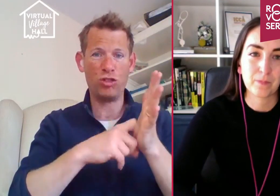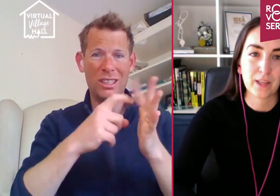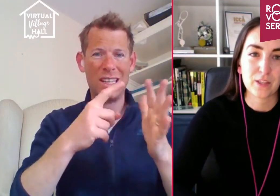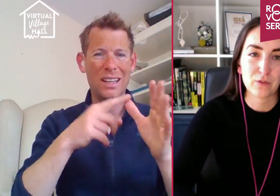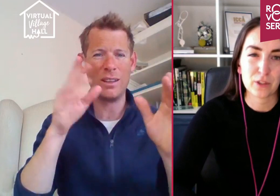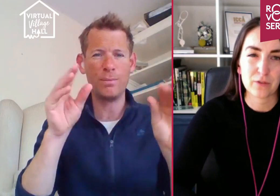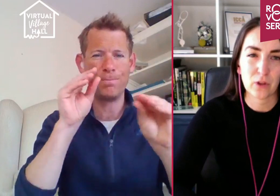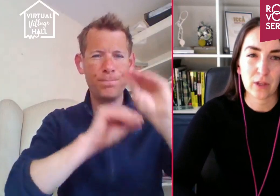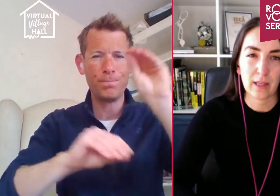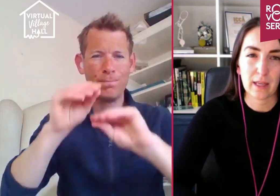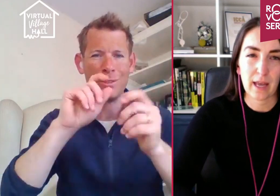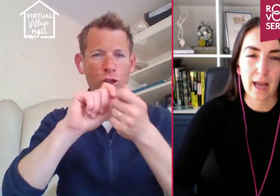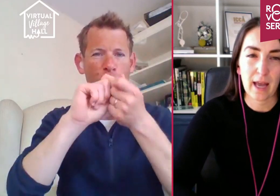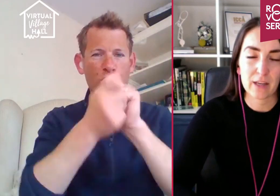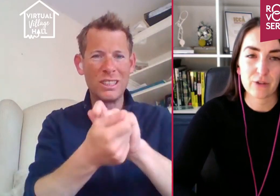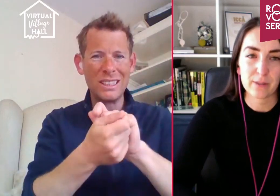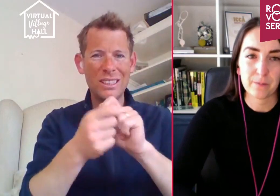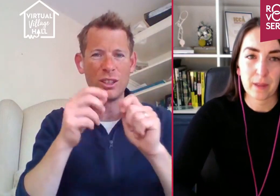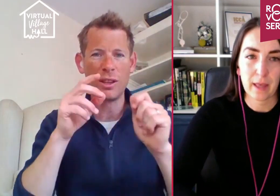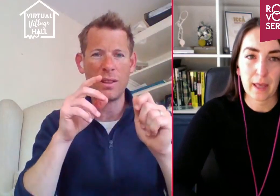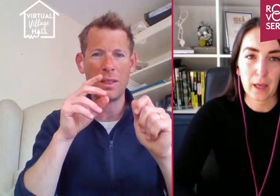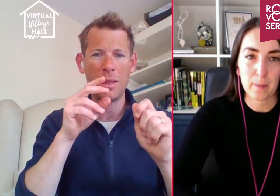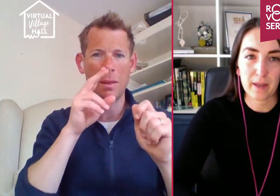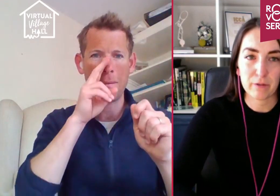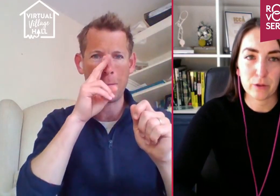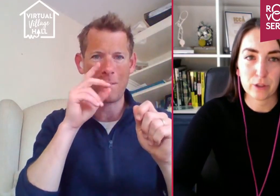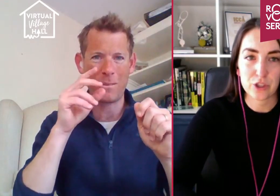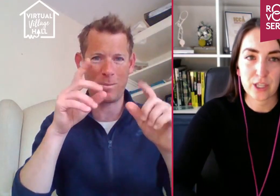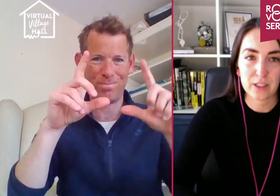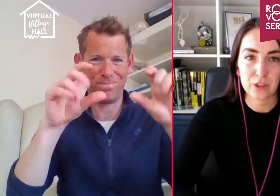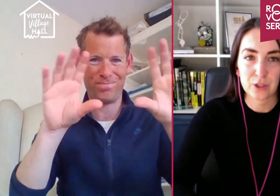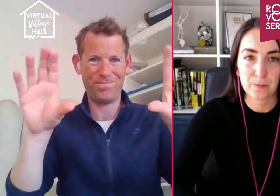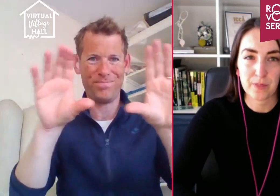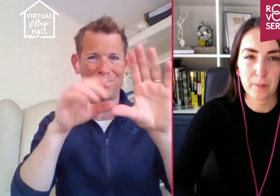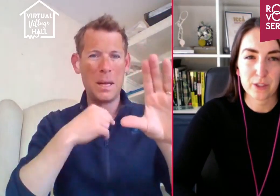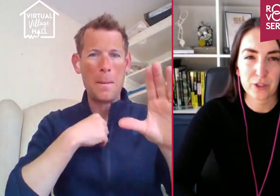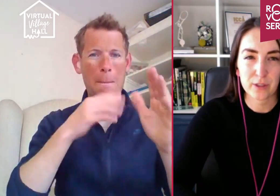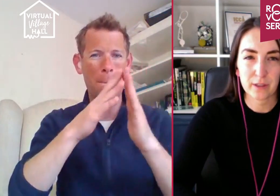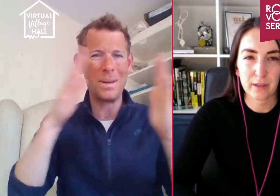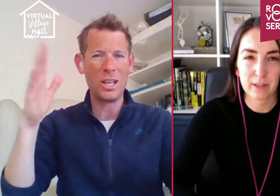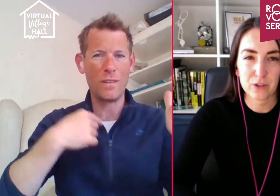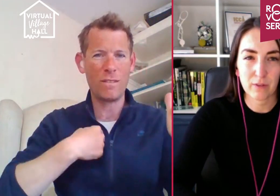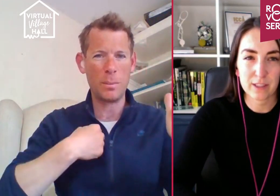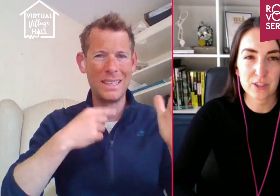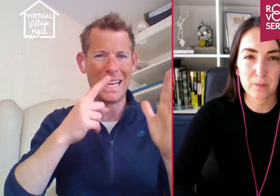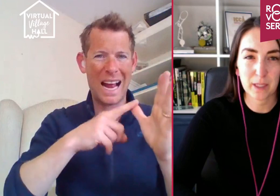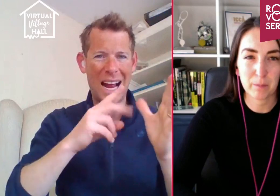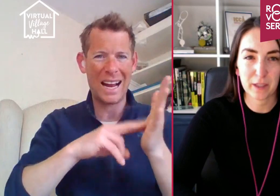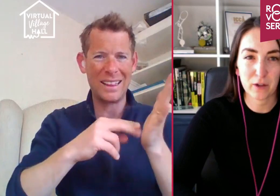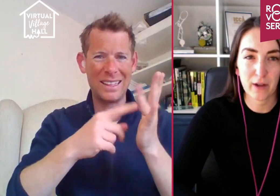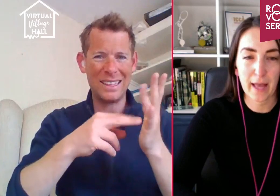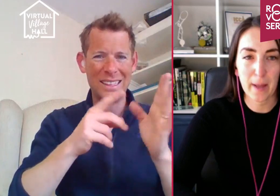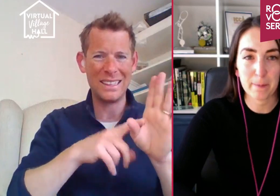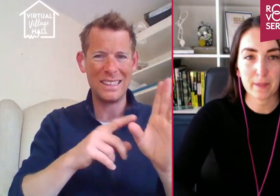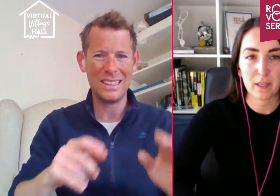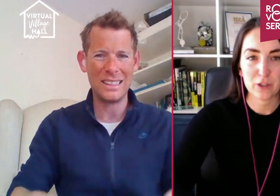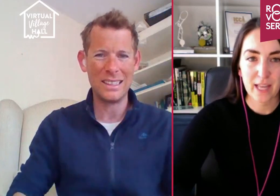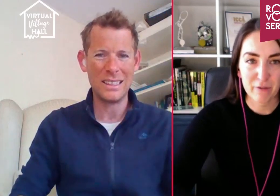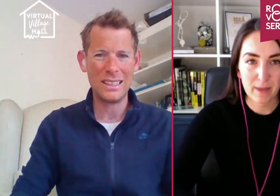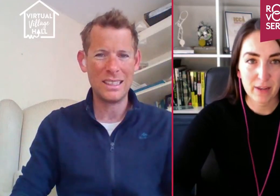So first of all, Andrew, if you could change the picture, if that's all right, just to make it bigger, just have me on the